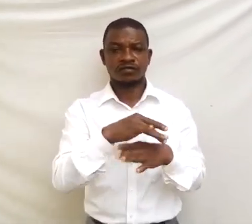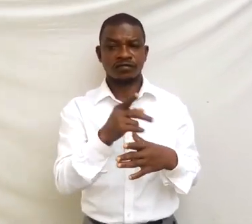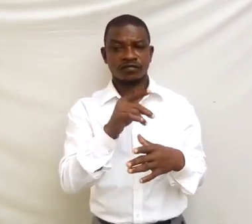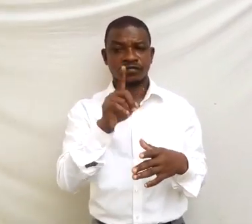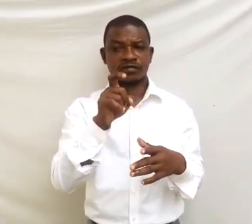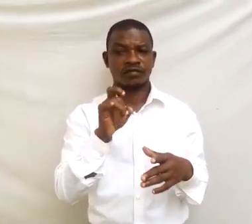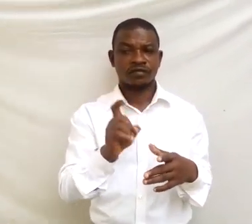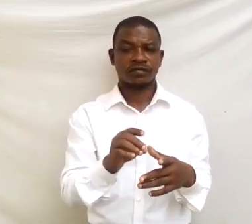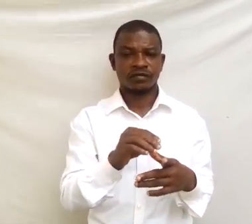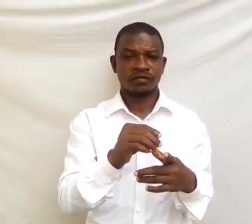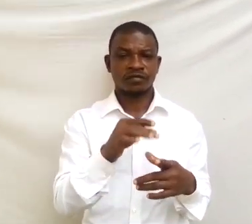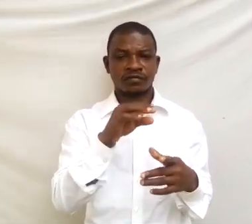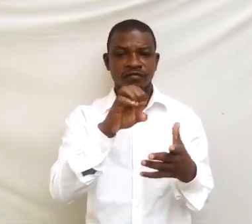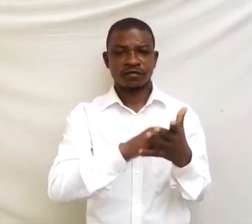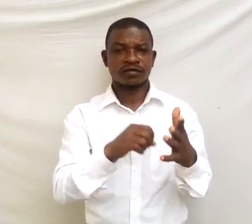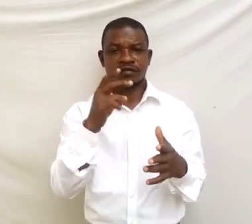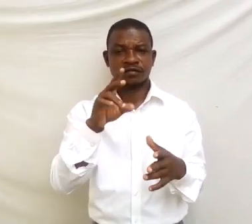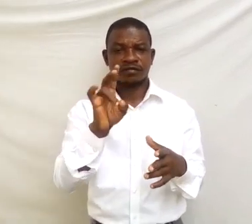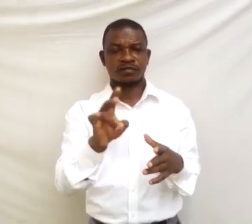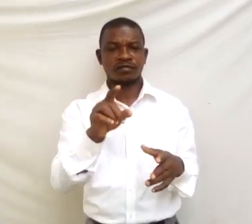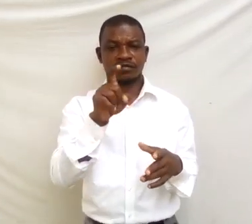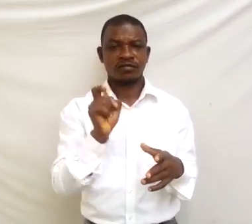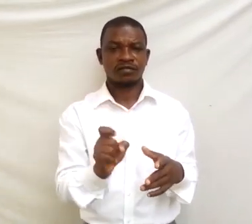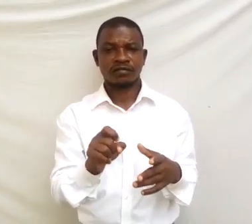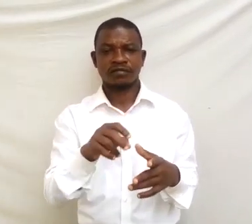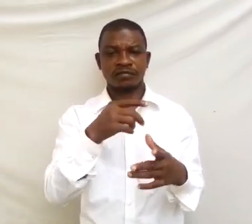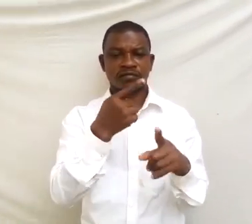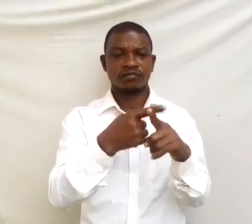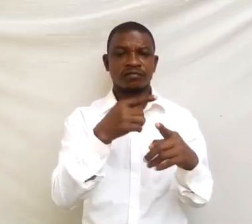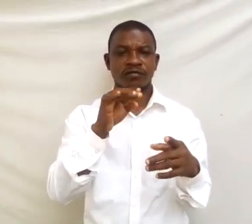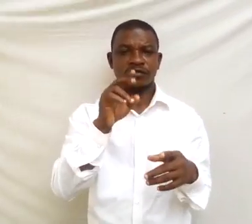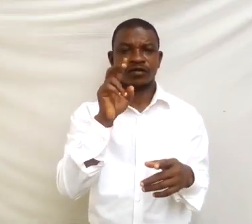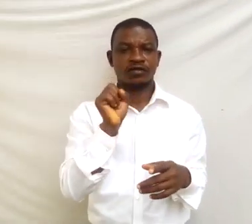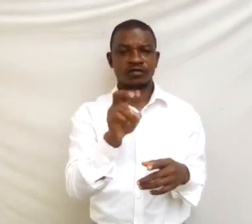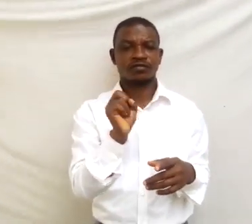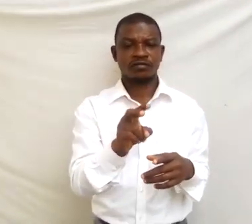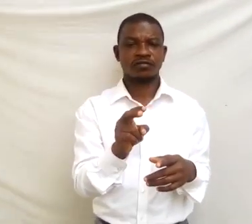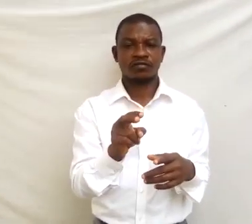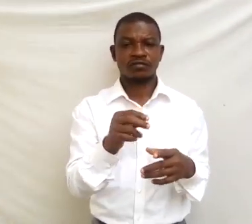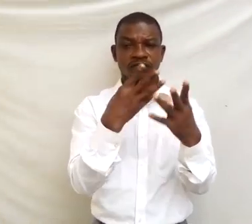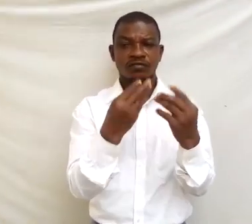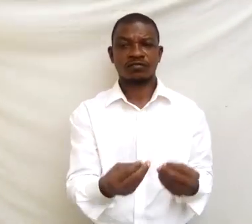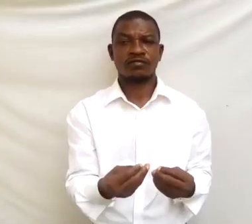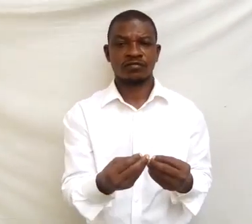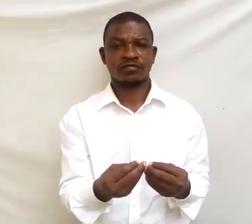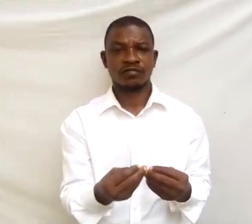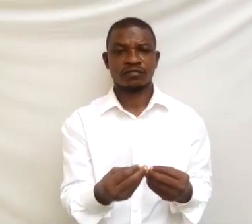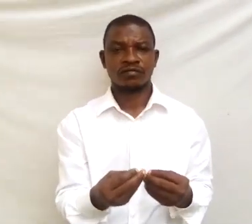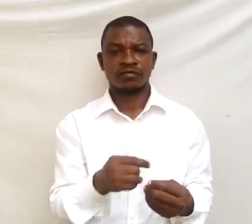squared minus 7x plus 12. Solution, when